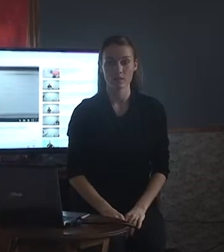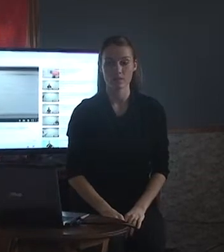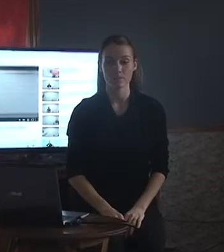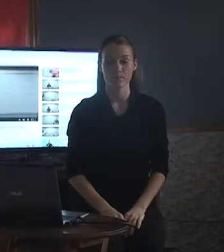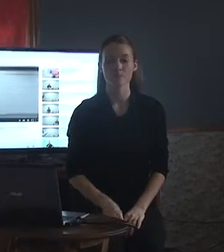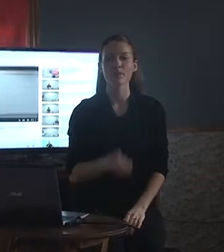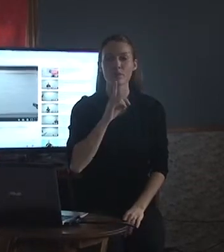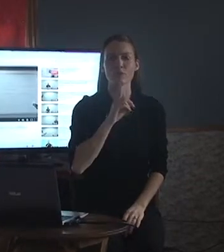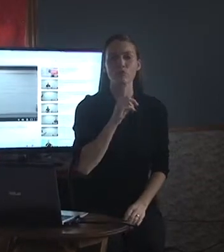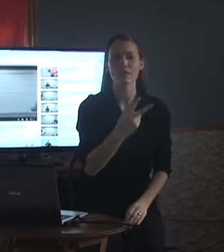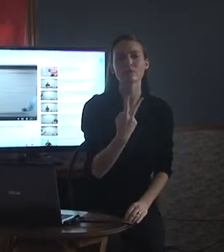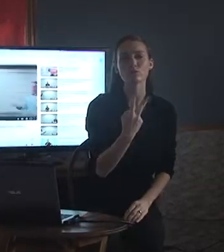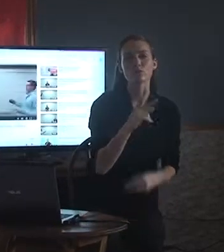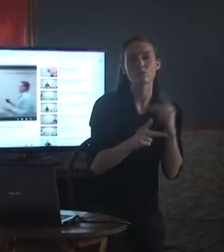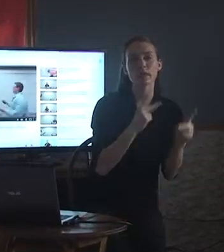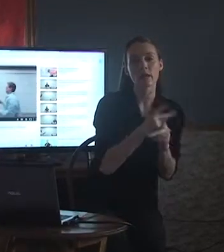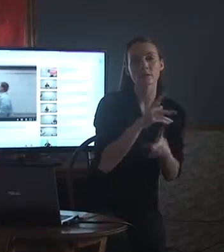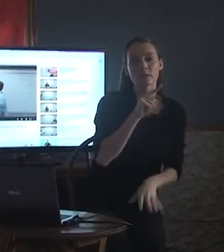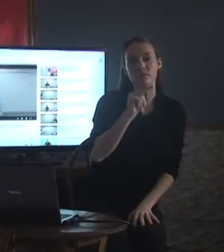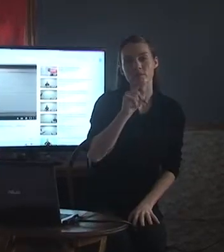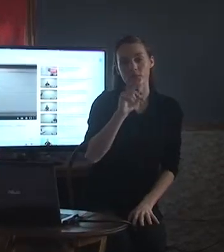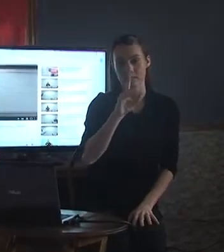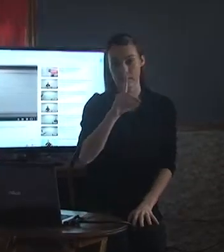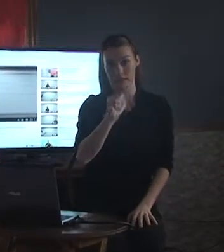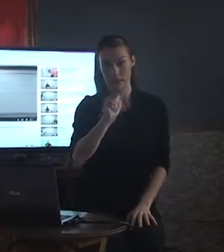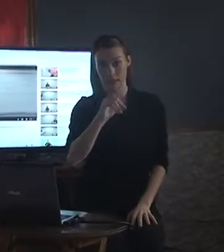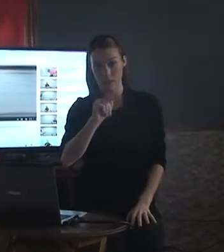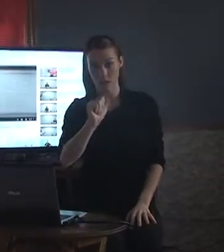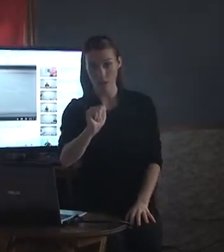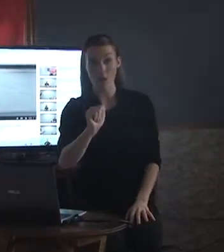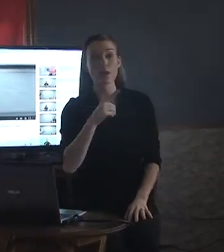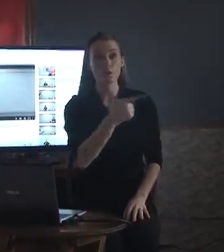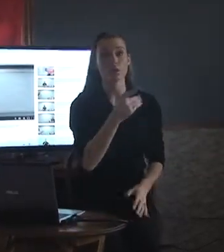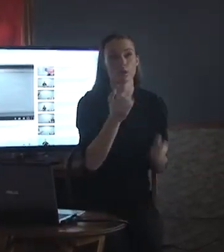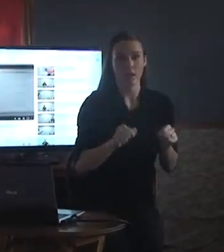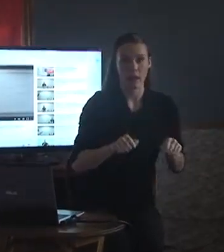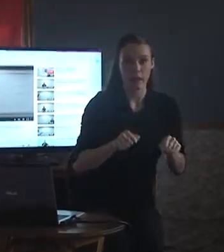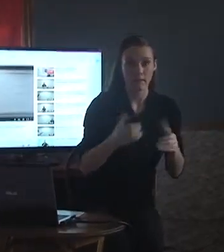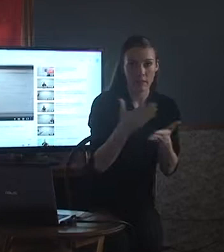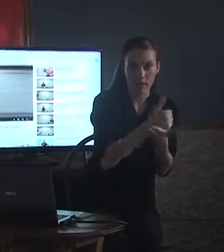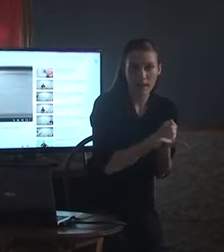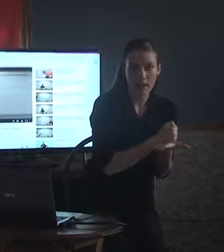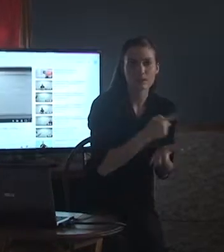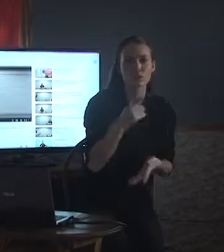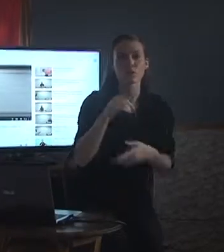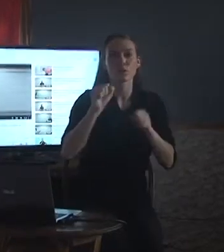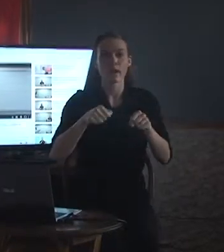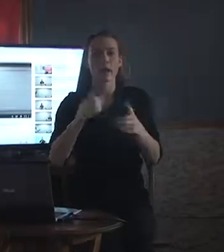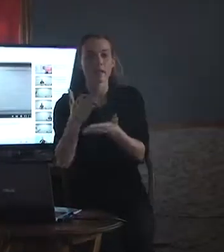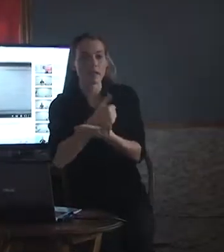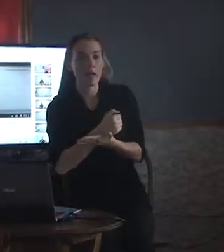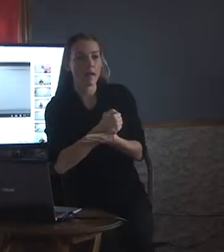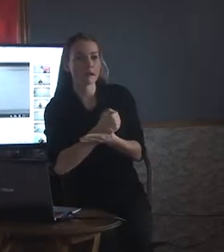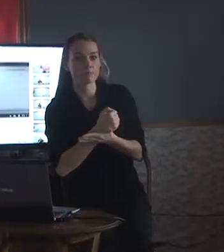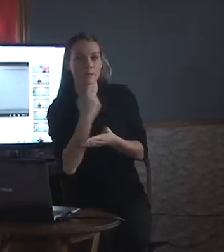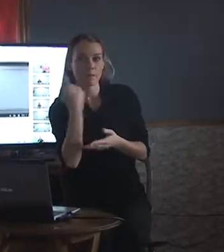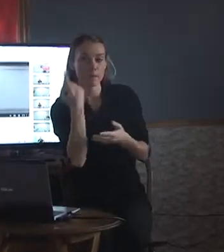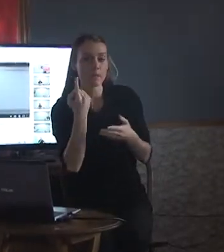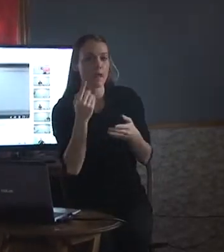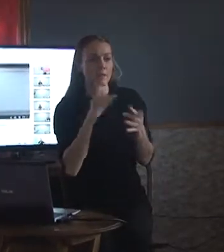there's really two types of data you can collect. You can collect stuff that has to do with numbers, and you collect stuff that